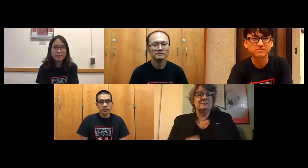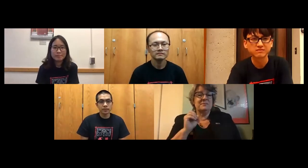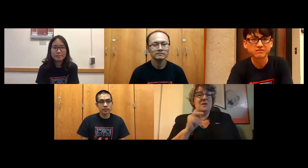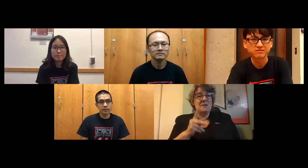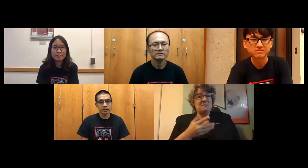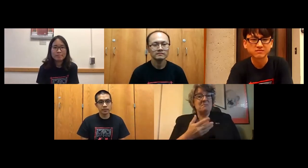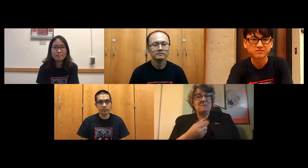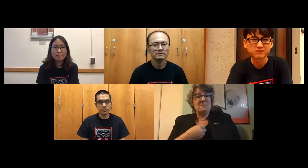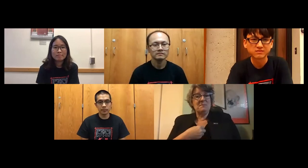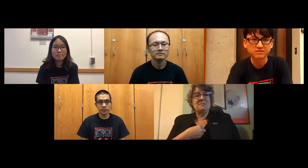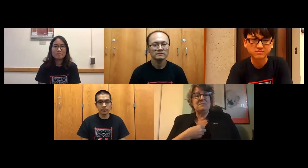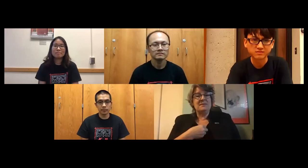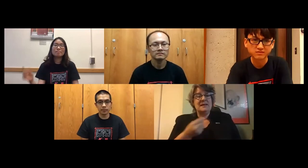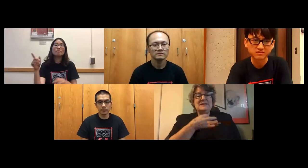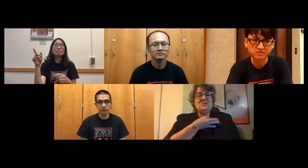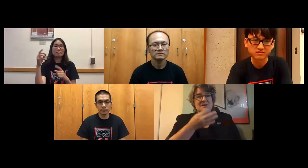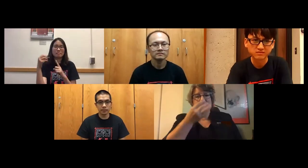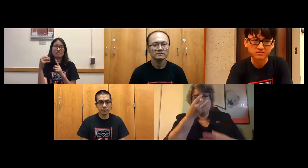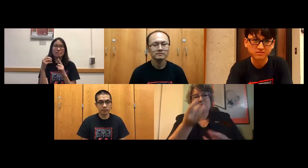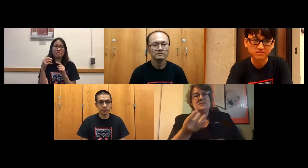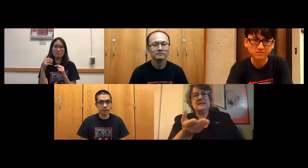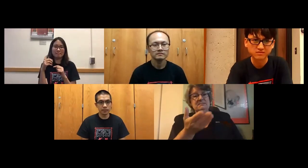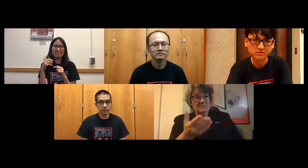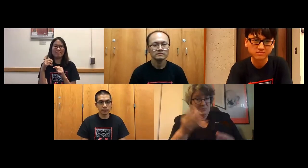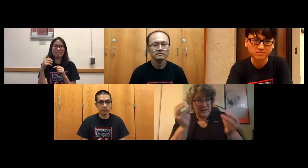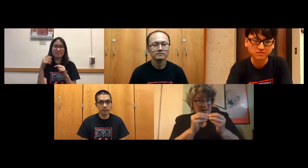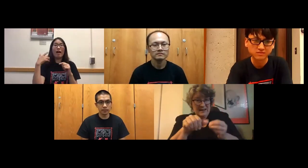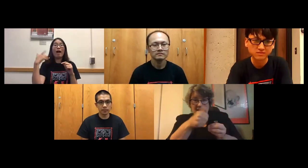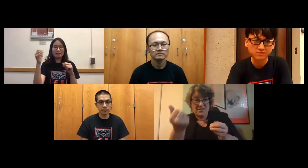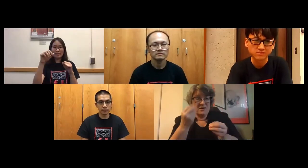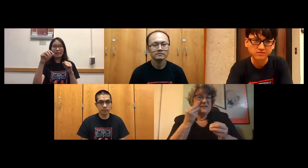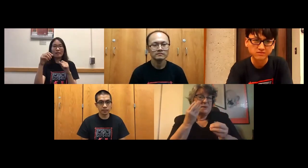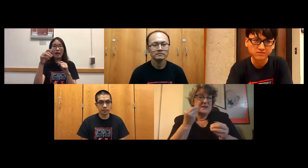Okay. That's very interesting. And any other experiences?